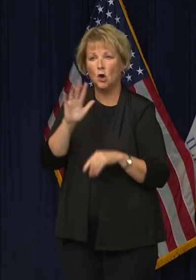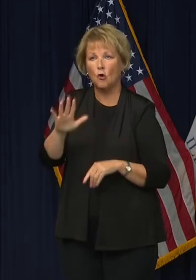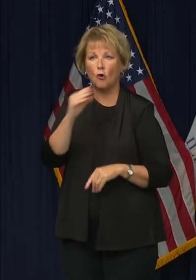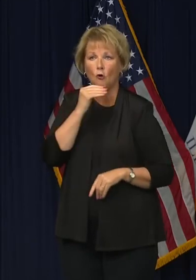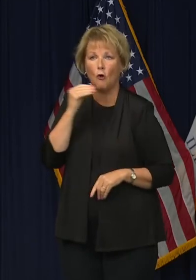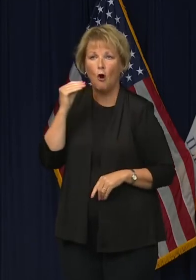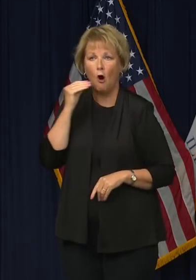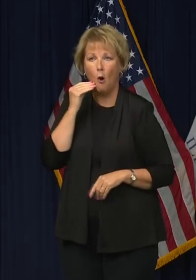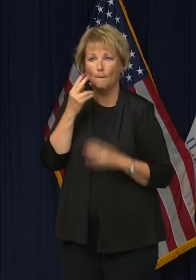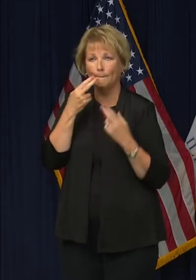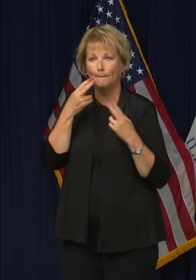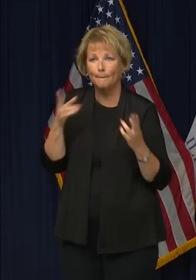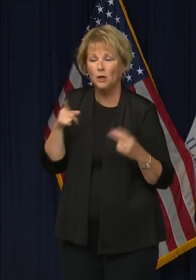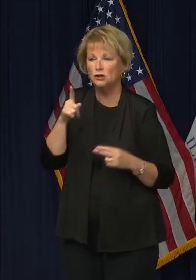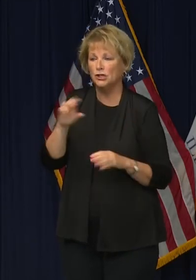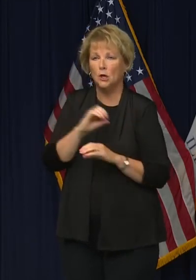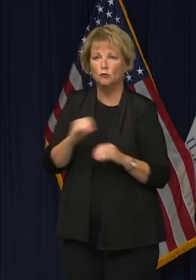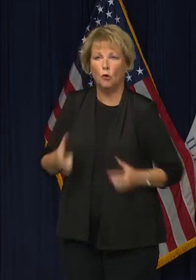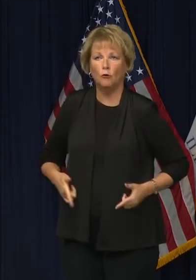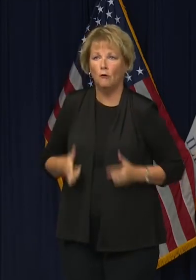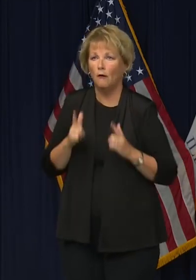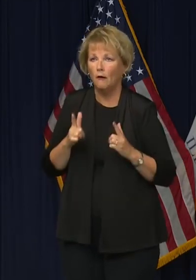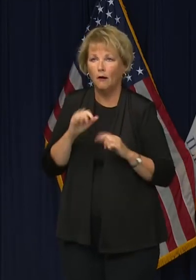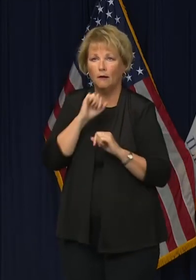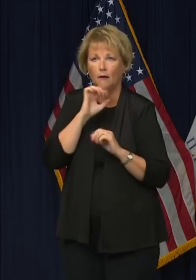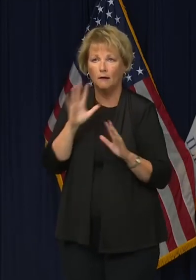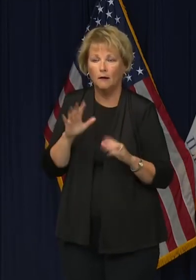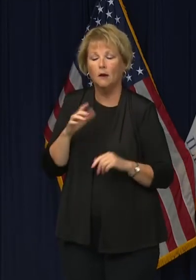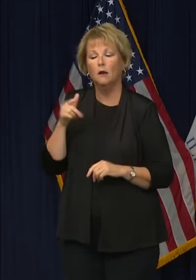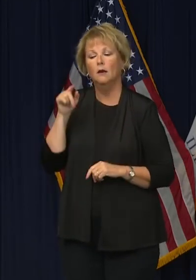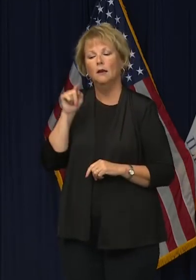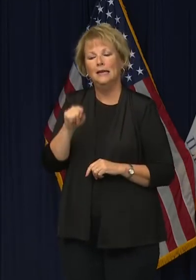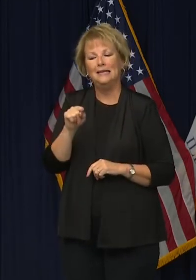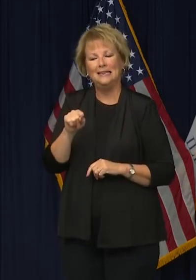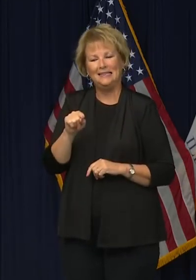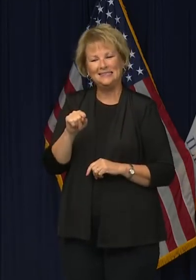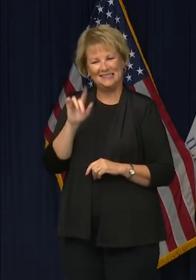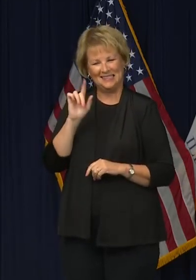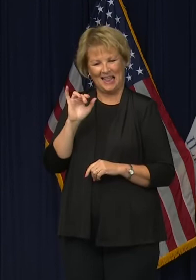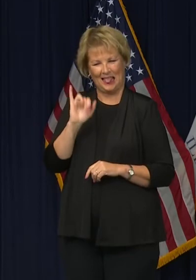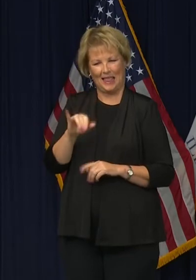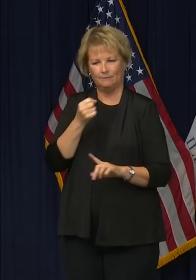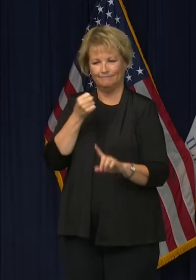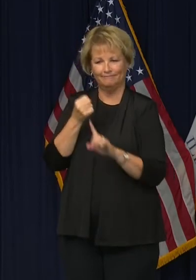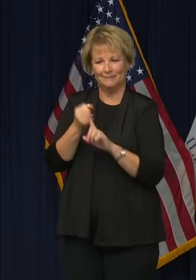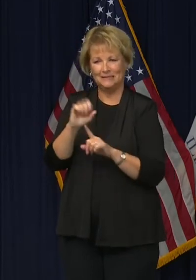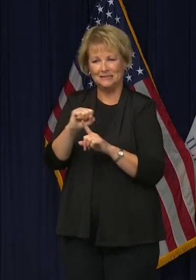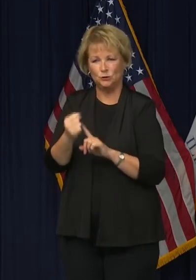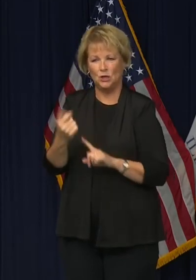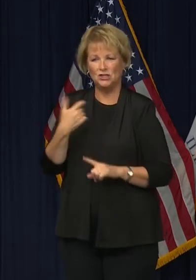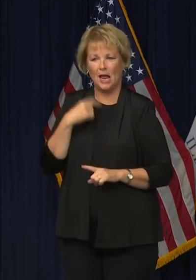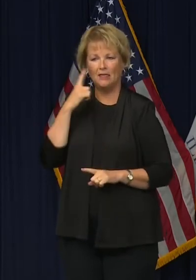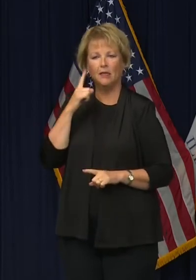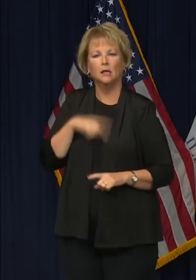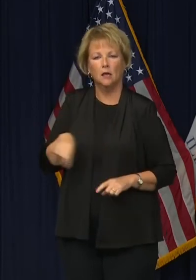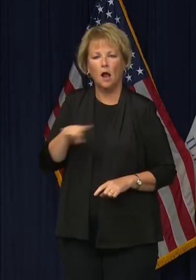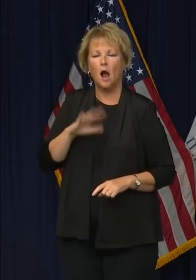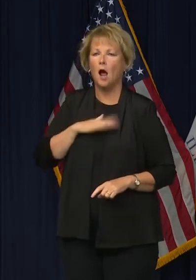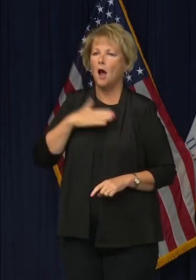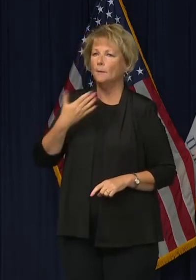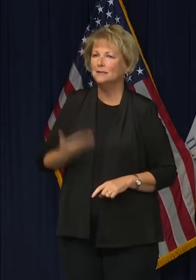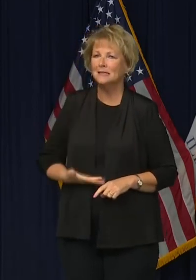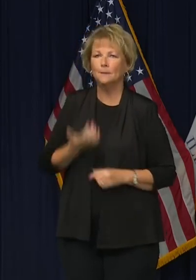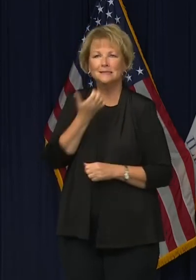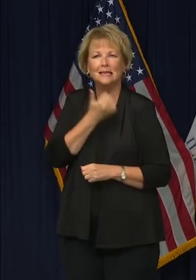home, she was unarmed. This is it's one of these circumstances that I think is upsetting to